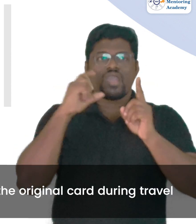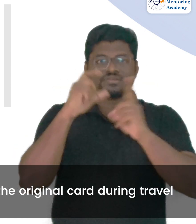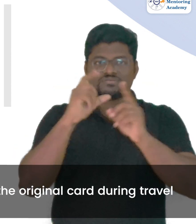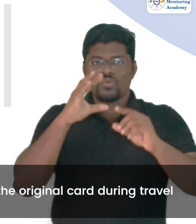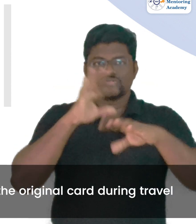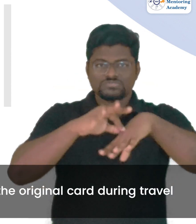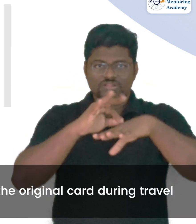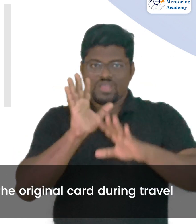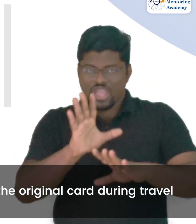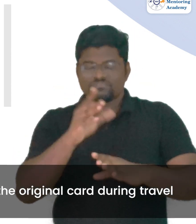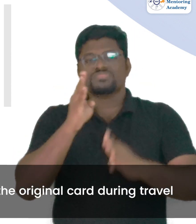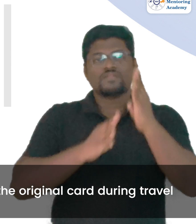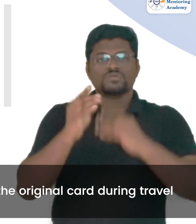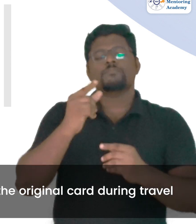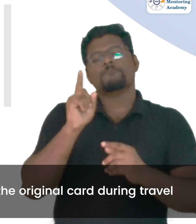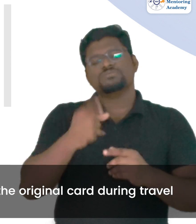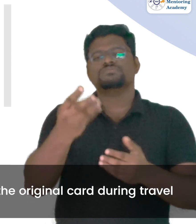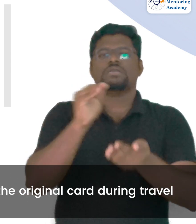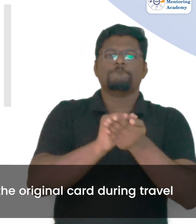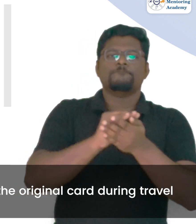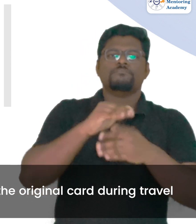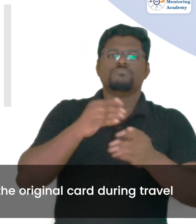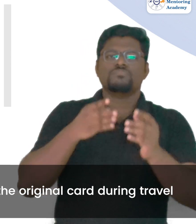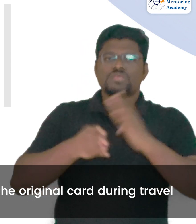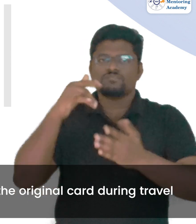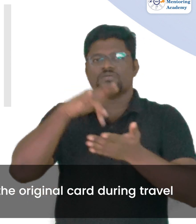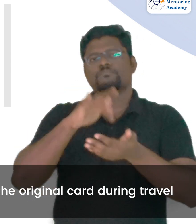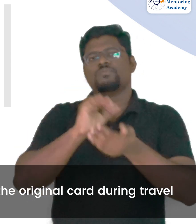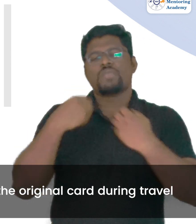Points. The cardholder must carry the original card during travel.